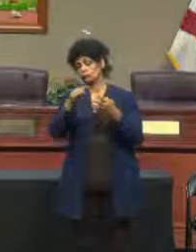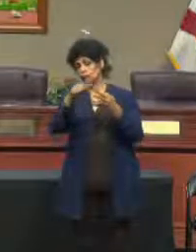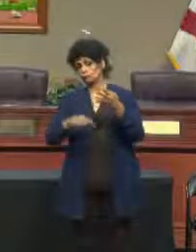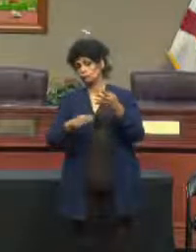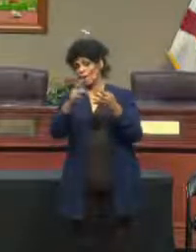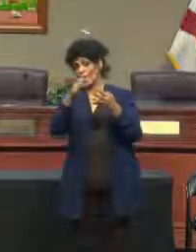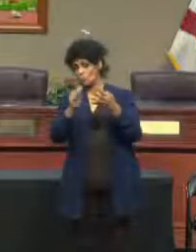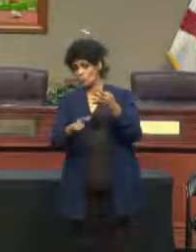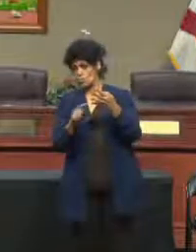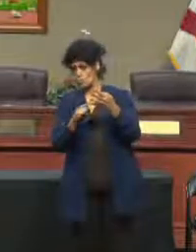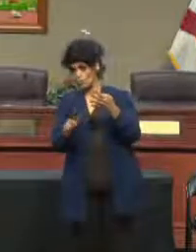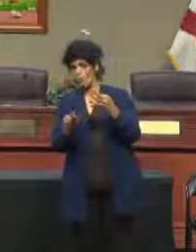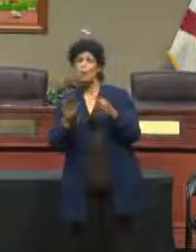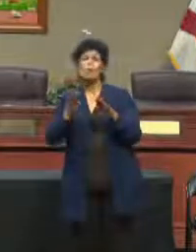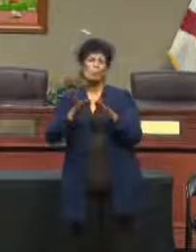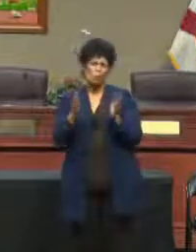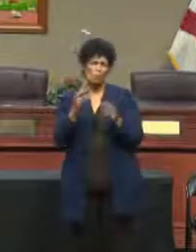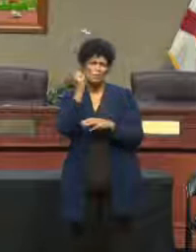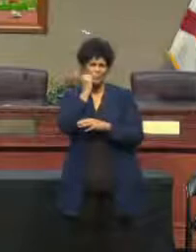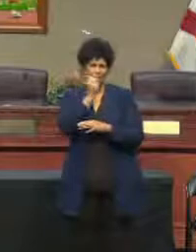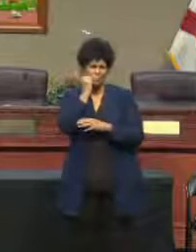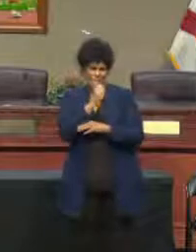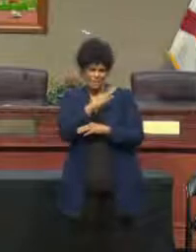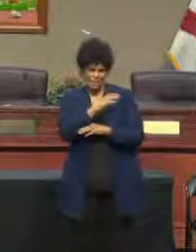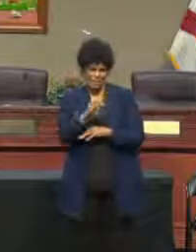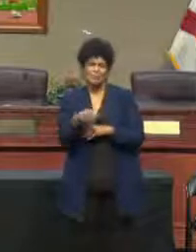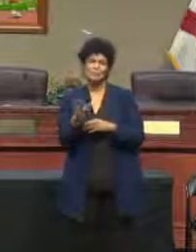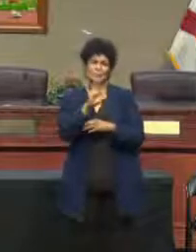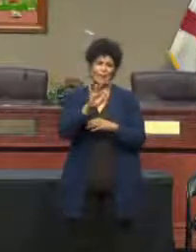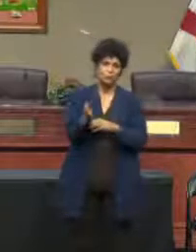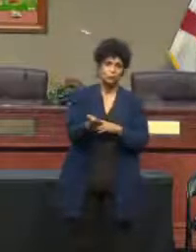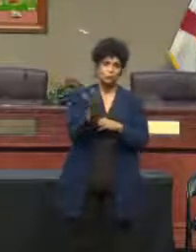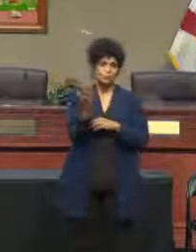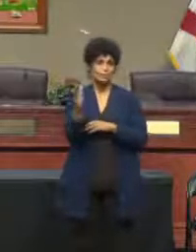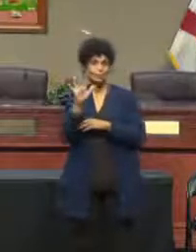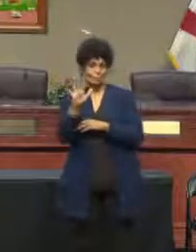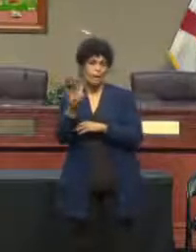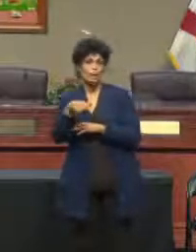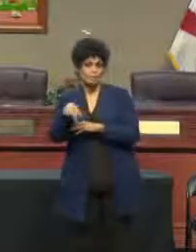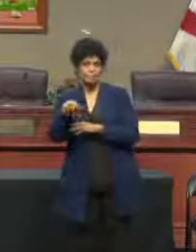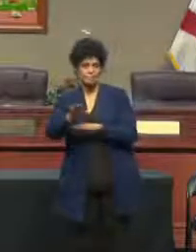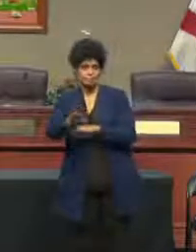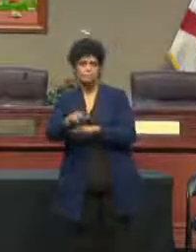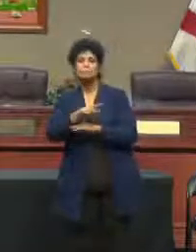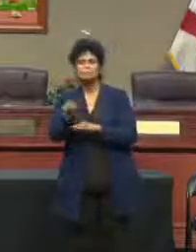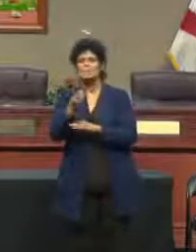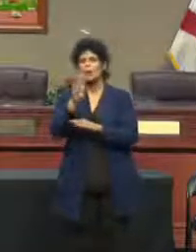days per week, 9 a.m. to 5 p.m., and details are also on our website at